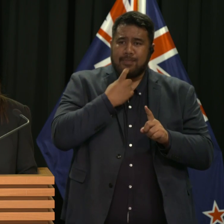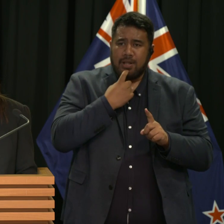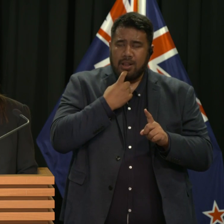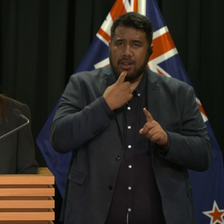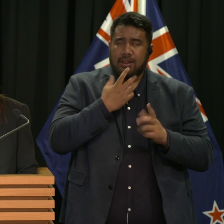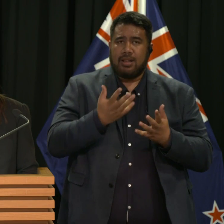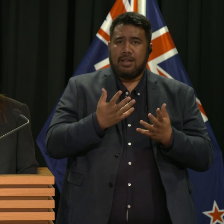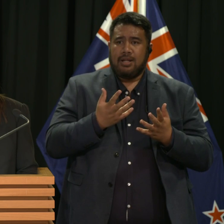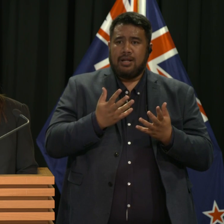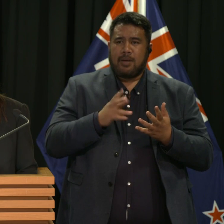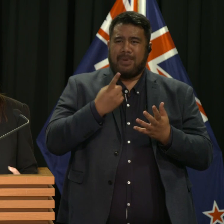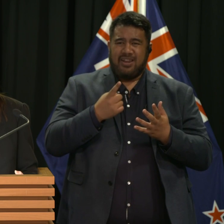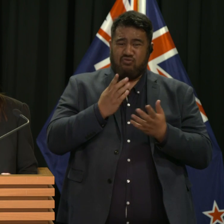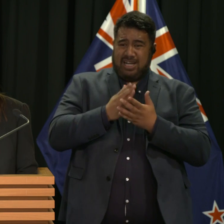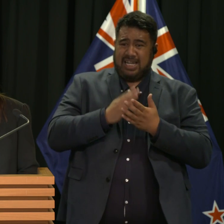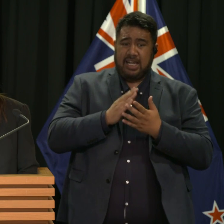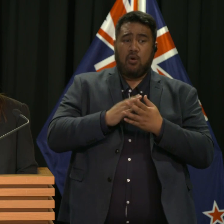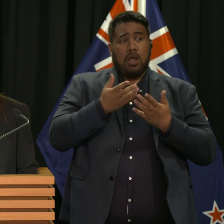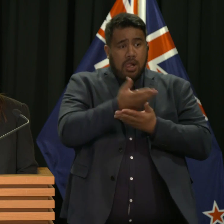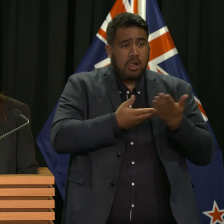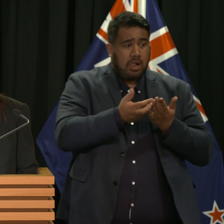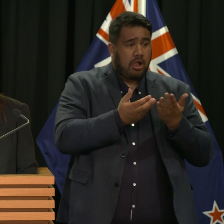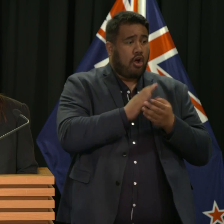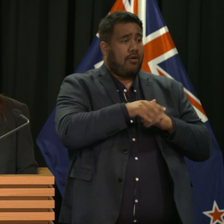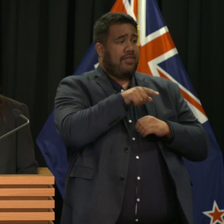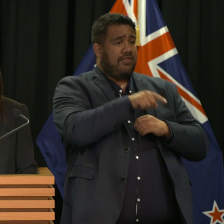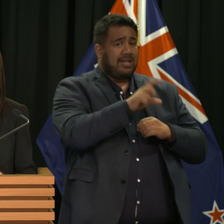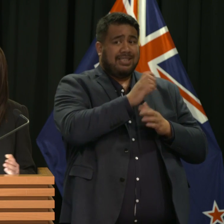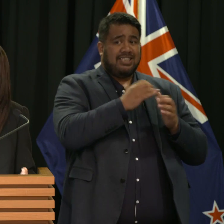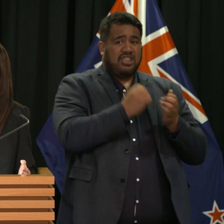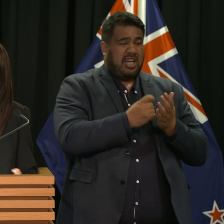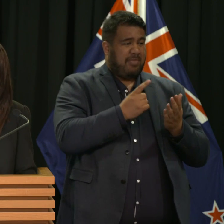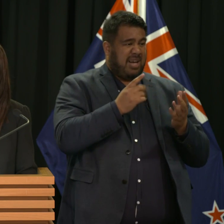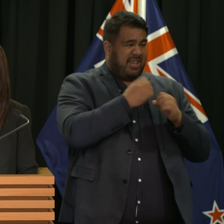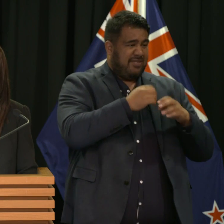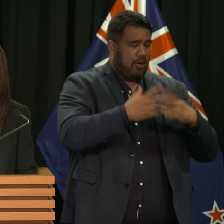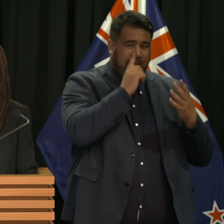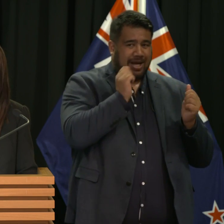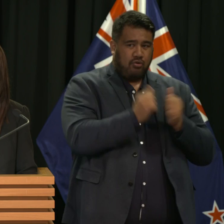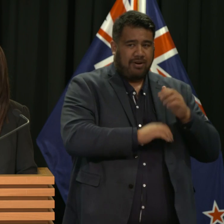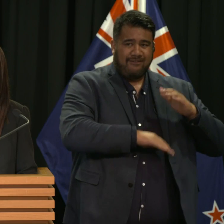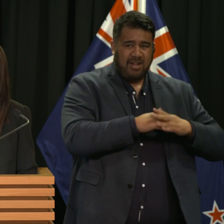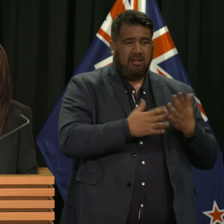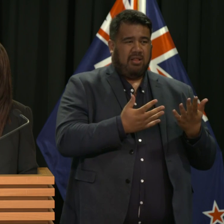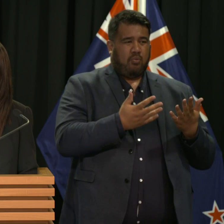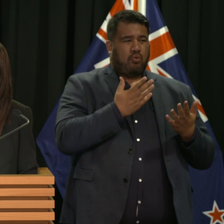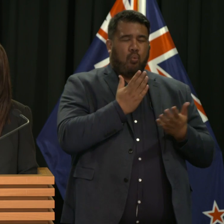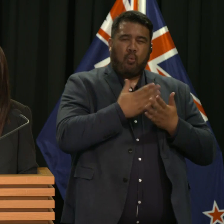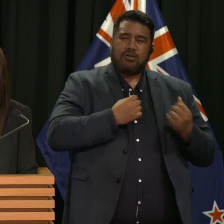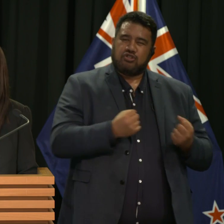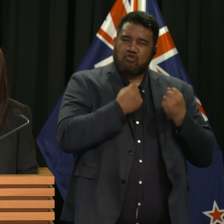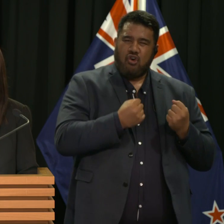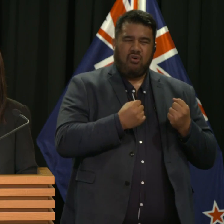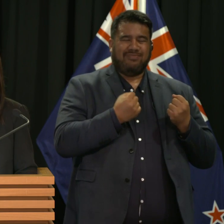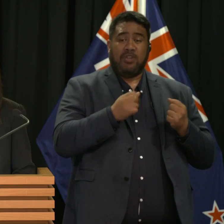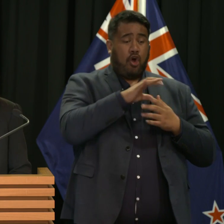option that was so watered down that it didn't achieve its ultimate principles. But it is fair to say we did discuss a range of options, and none